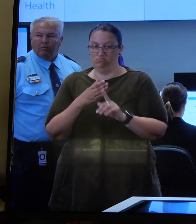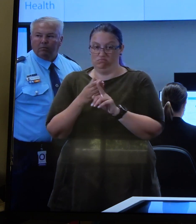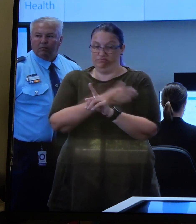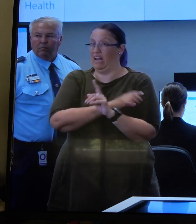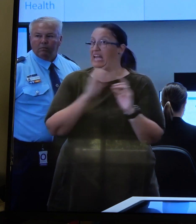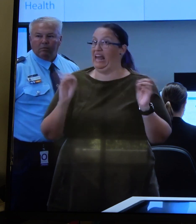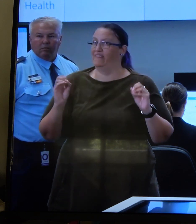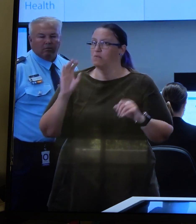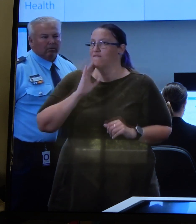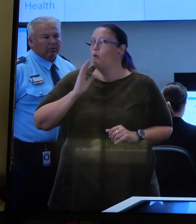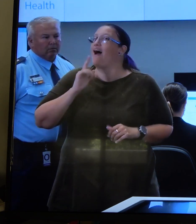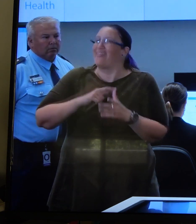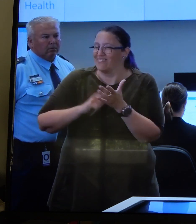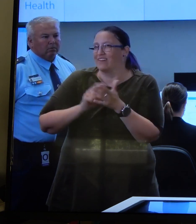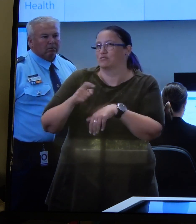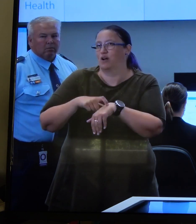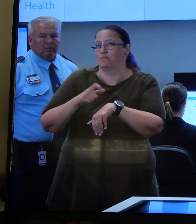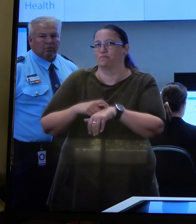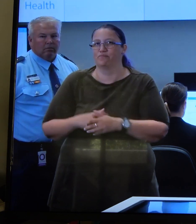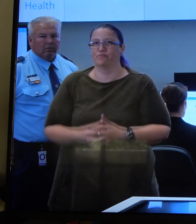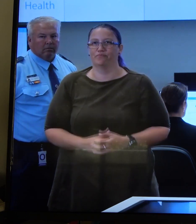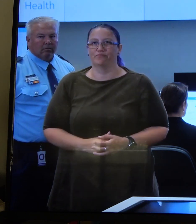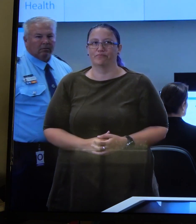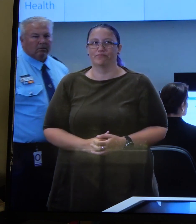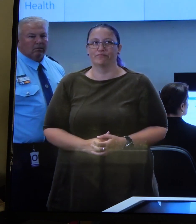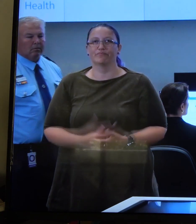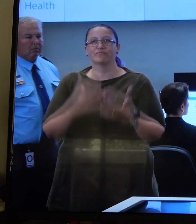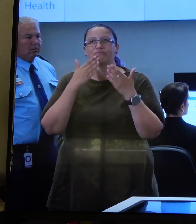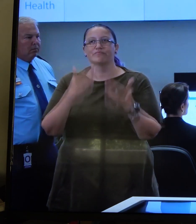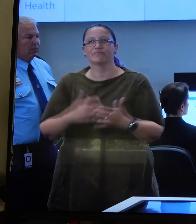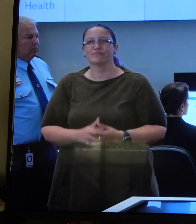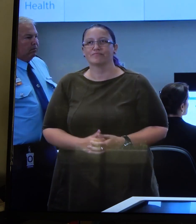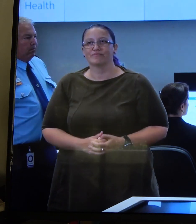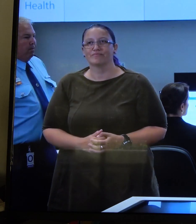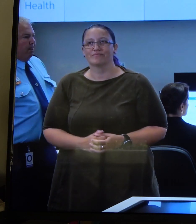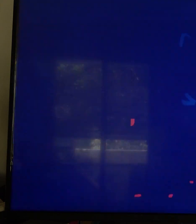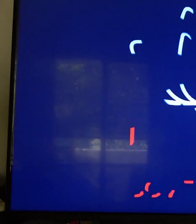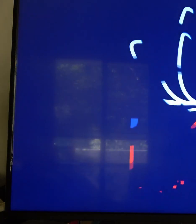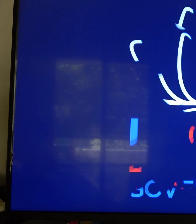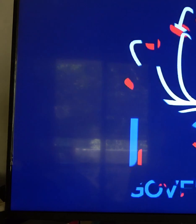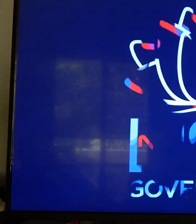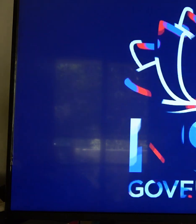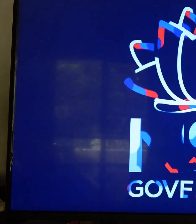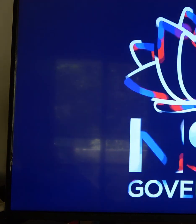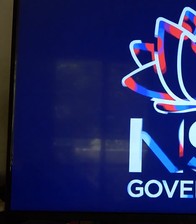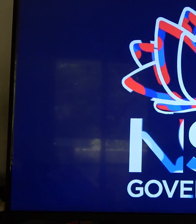that there were none at that time. Thanks very much. Thank you.